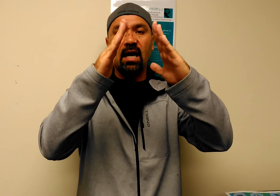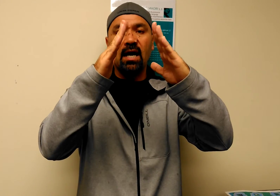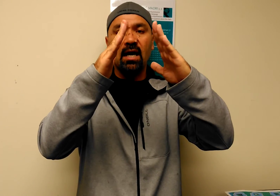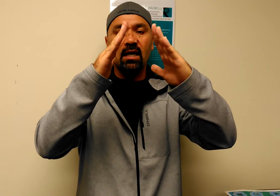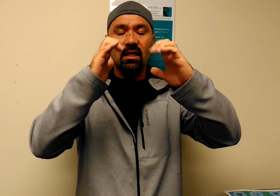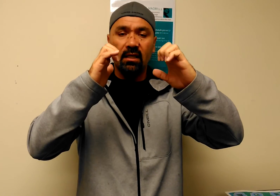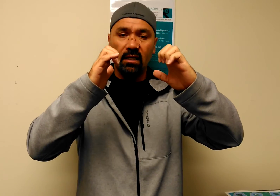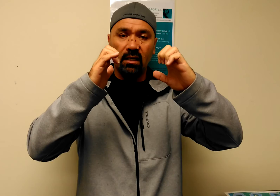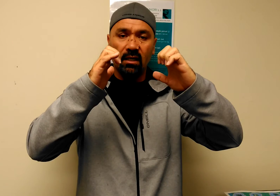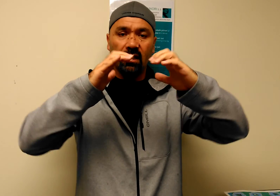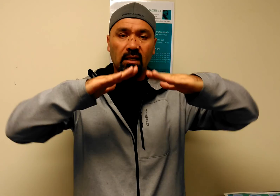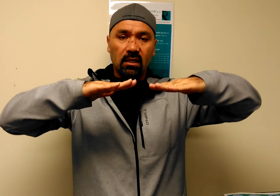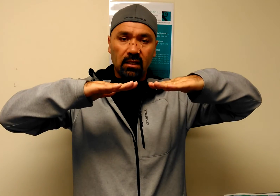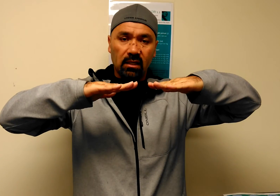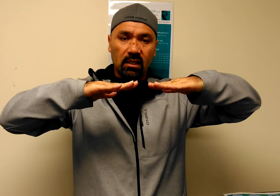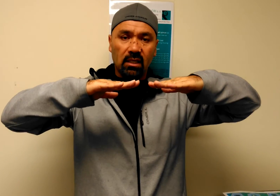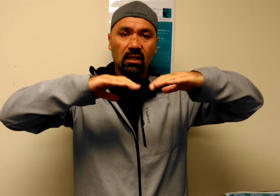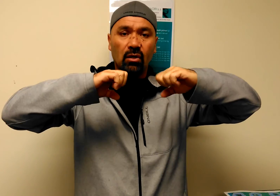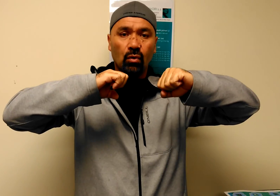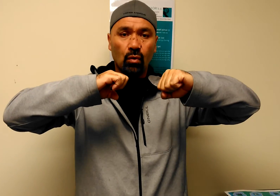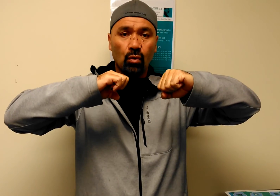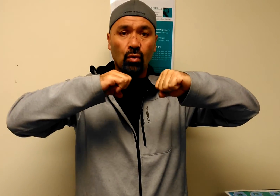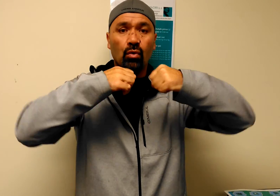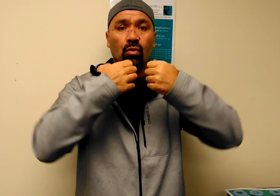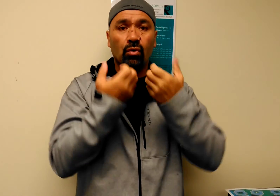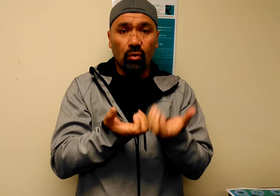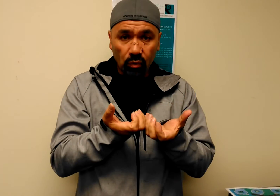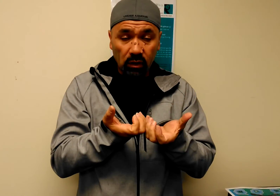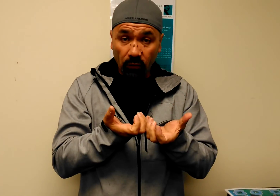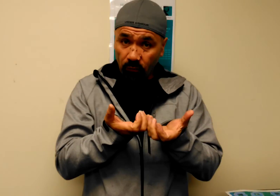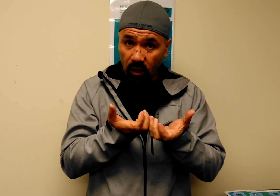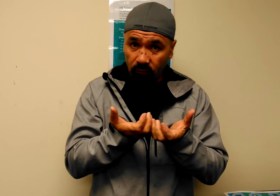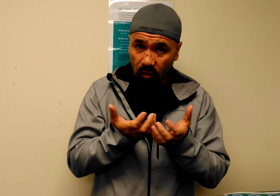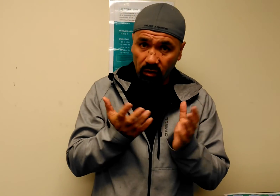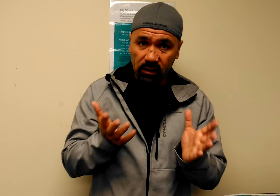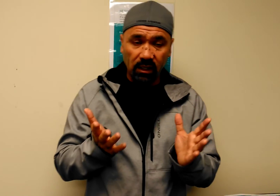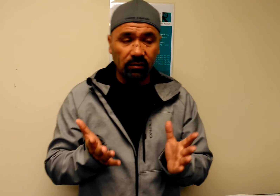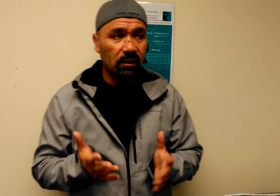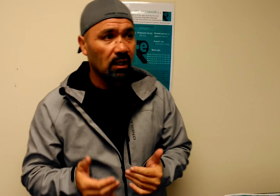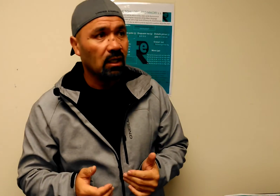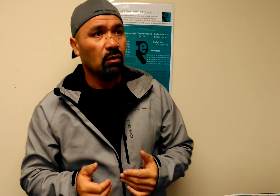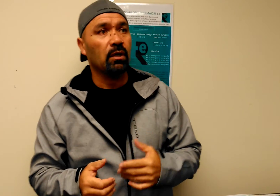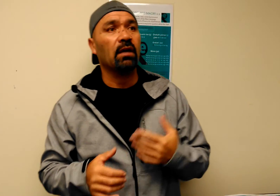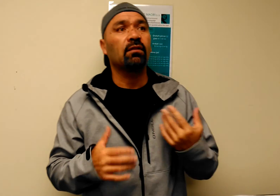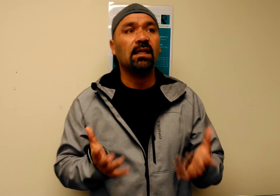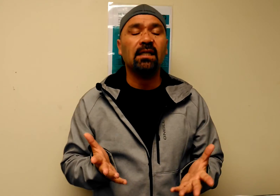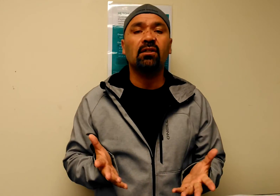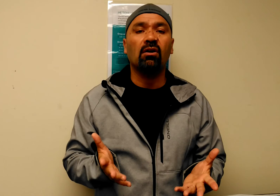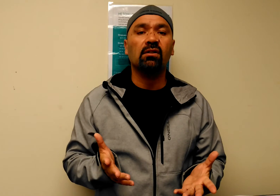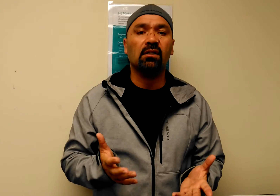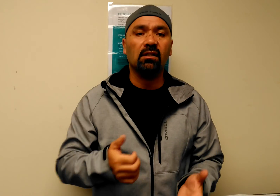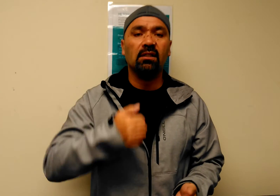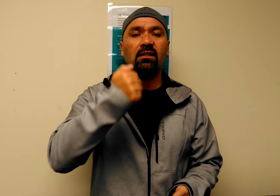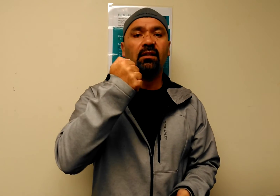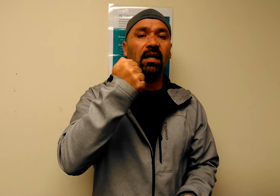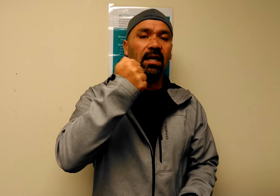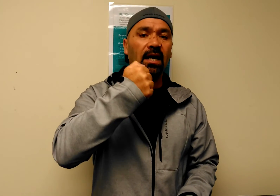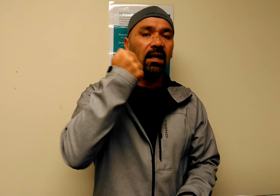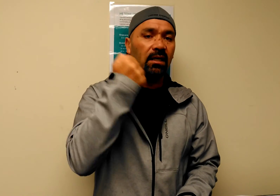a, e, I, o, u, so 5 long sounds. We have 10 consonants. They are